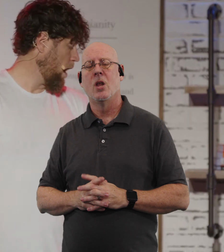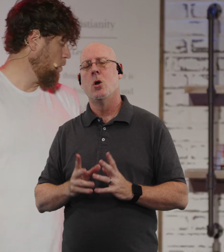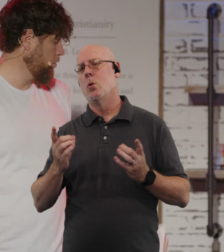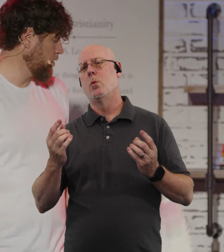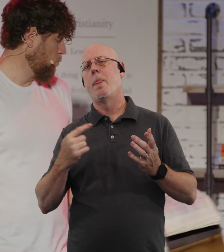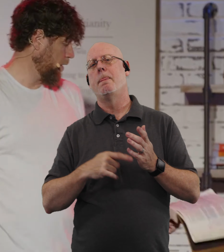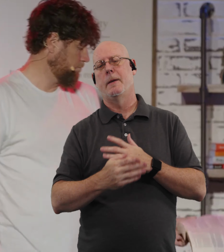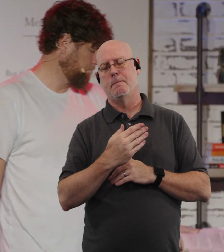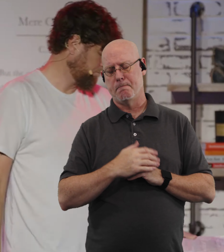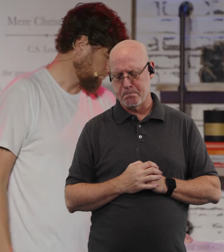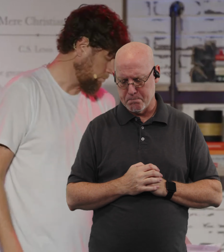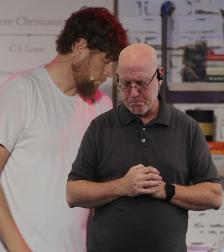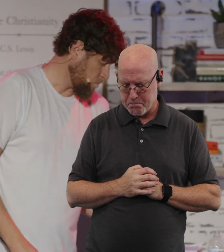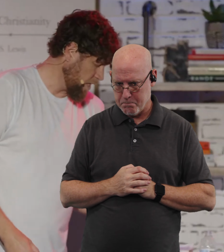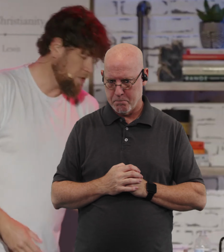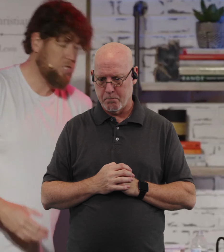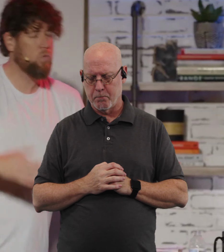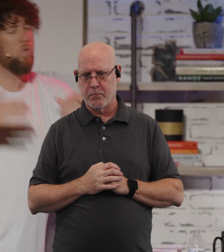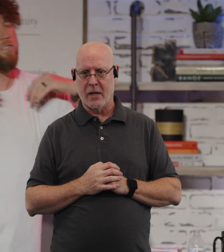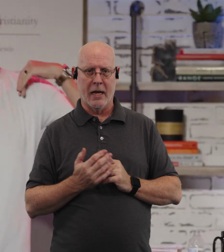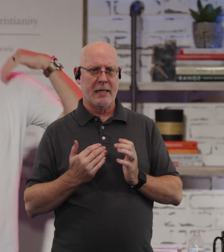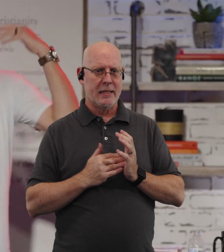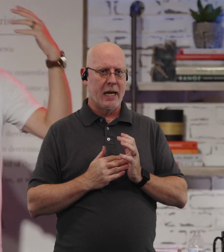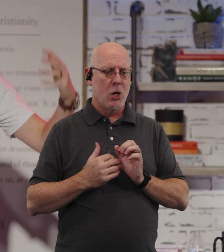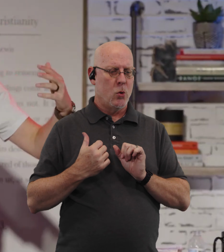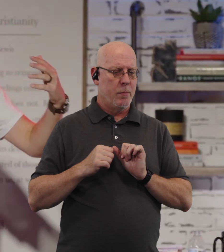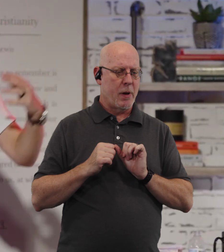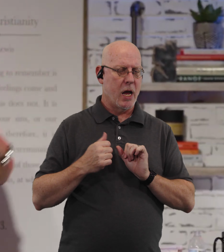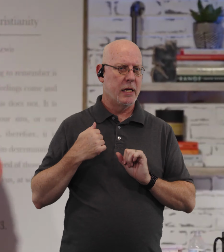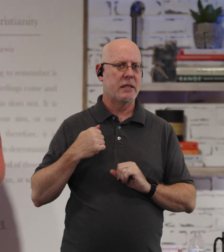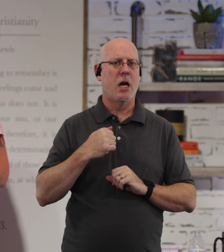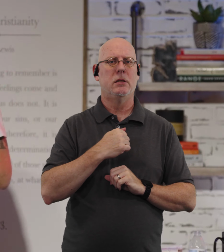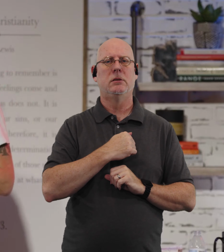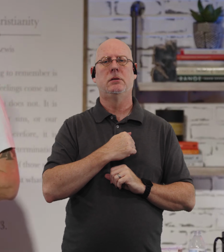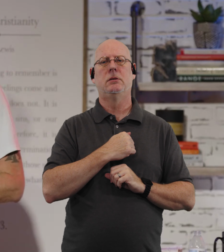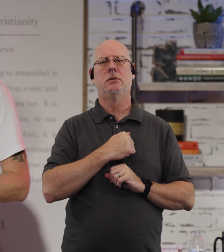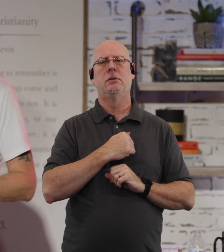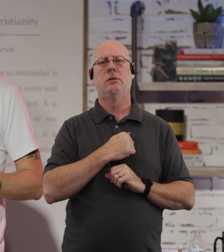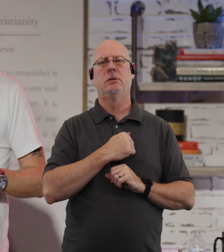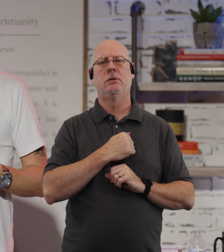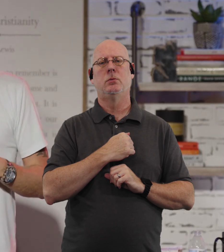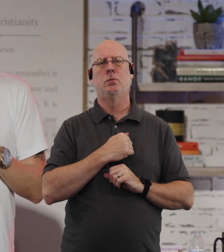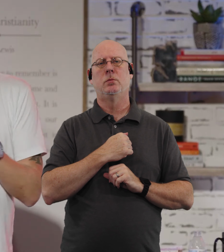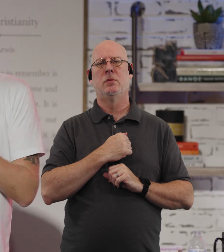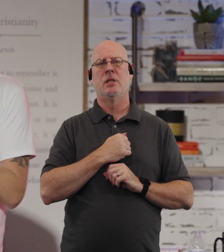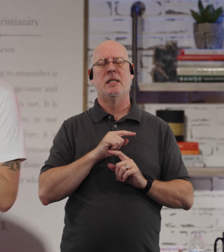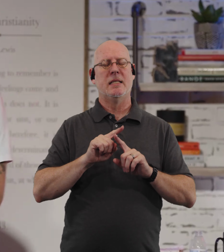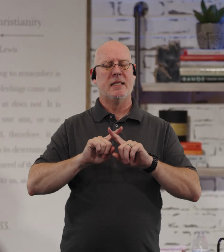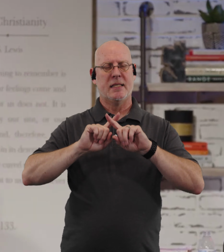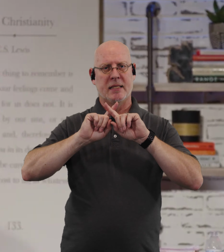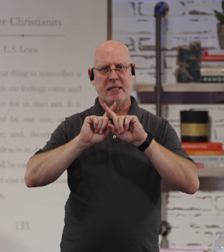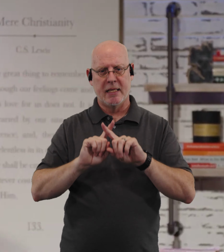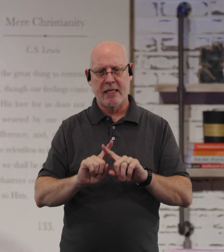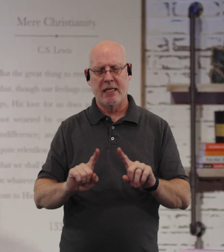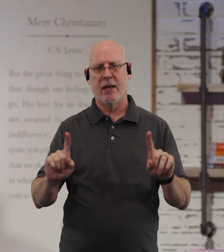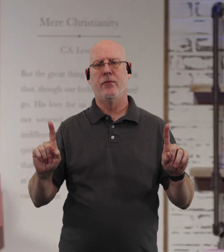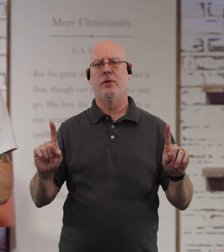And so what I want to do this morning is just once again remind all of us of the difference